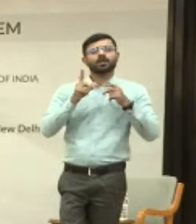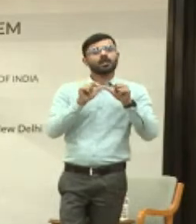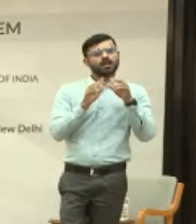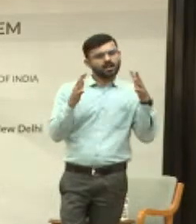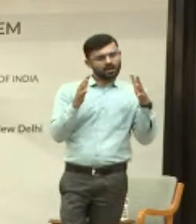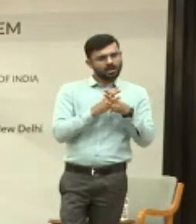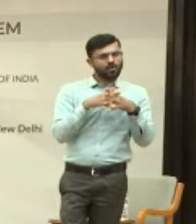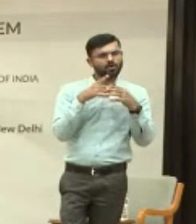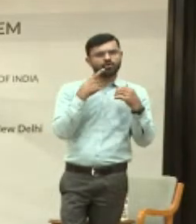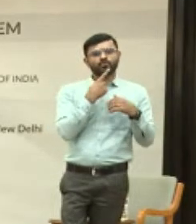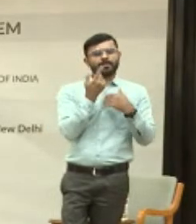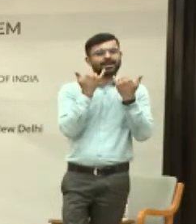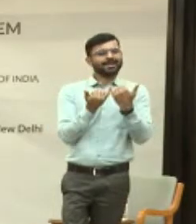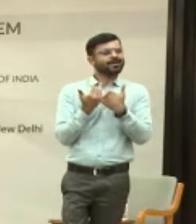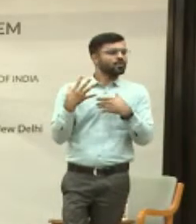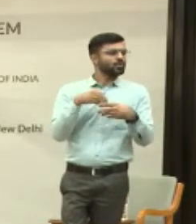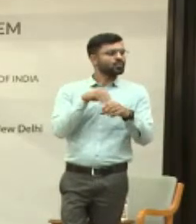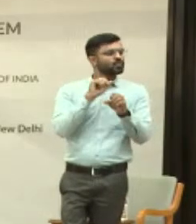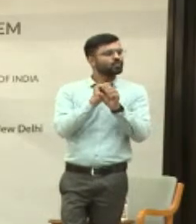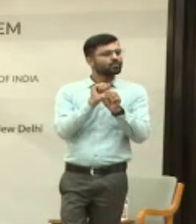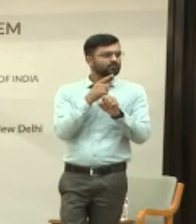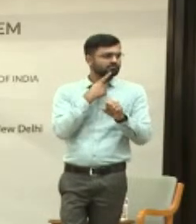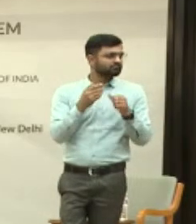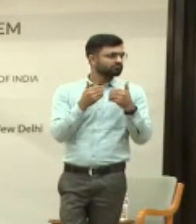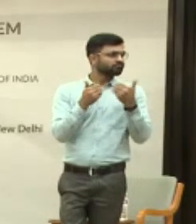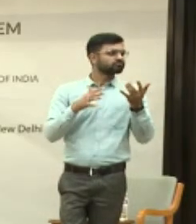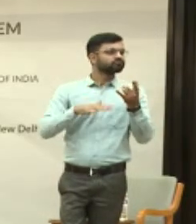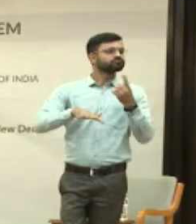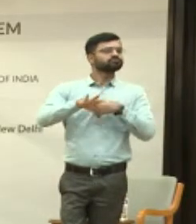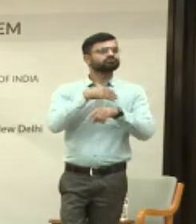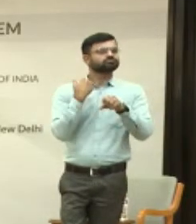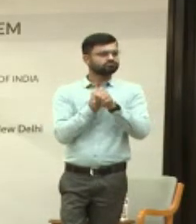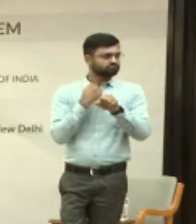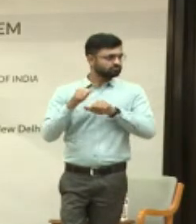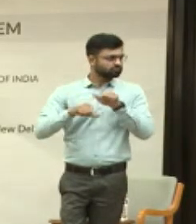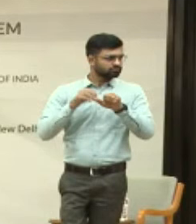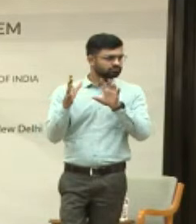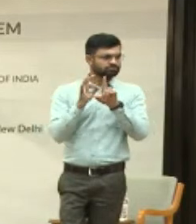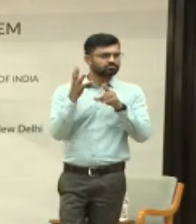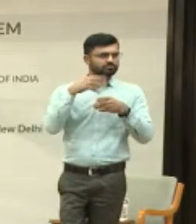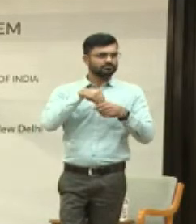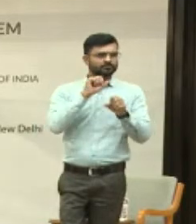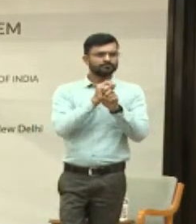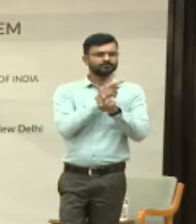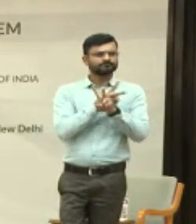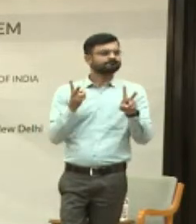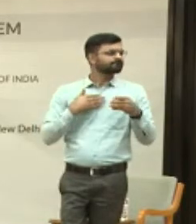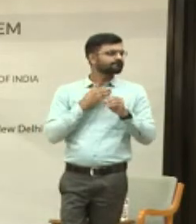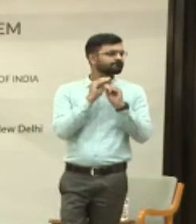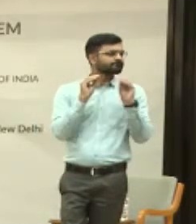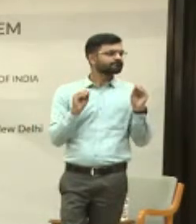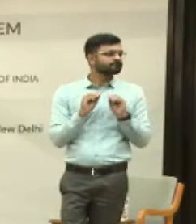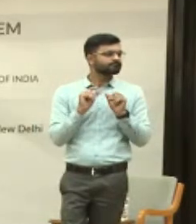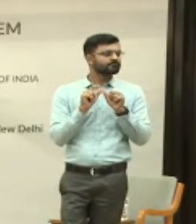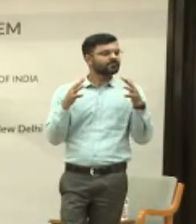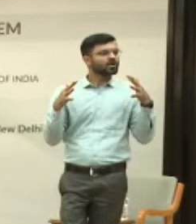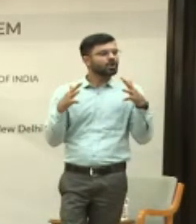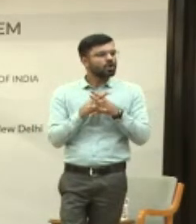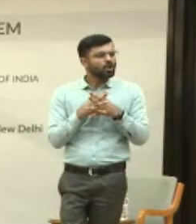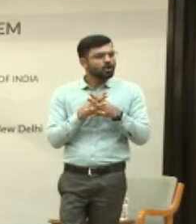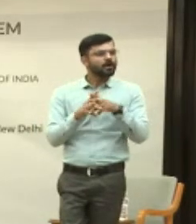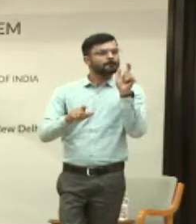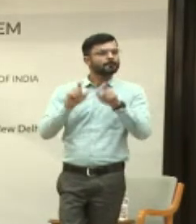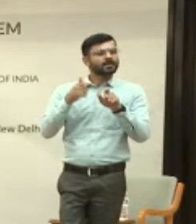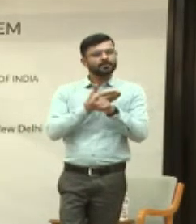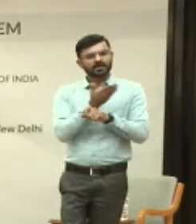which currently exists, are uncivilized races. And so we cannot have laws of civilized